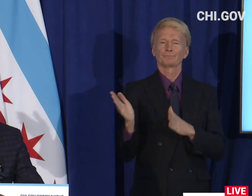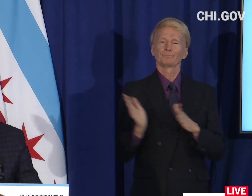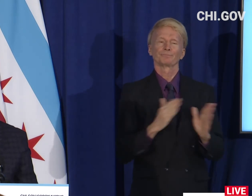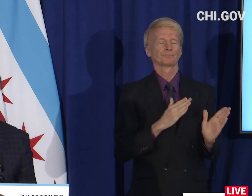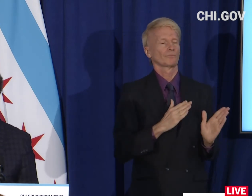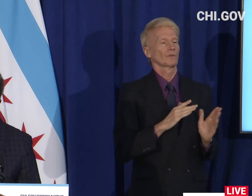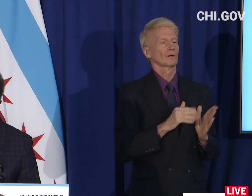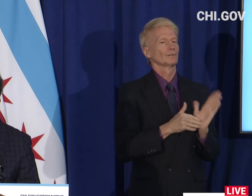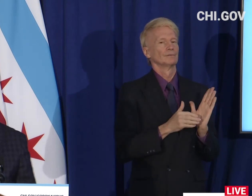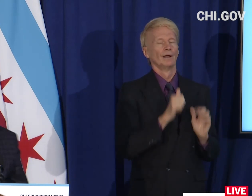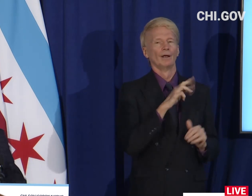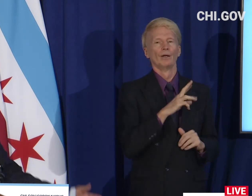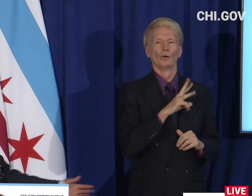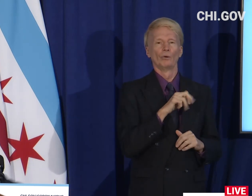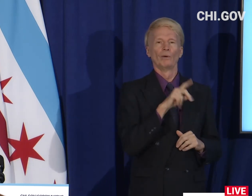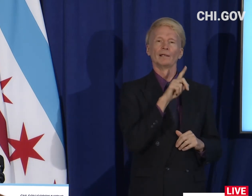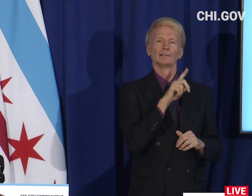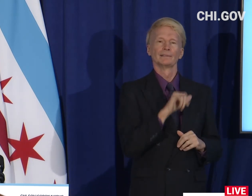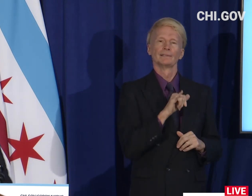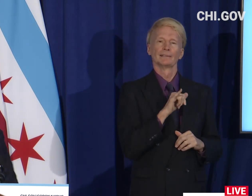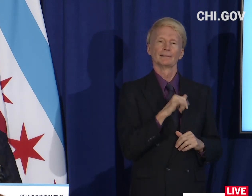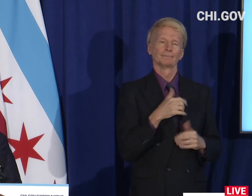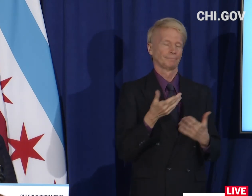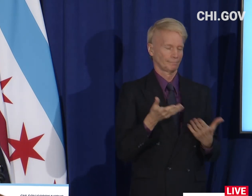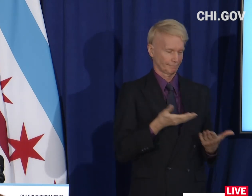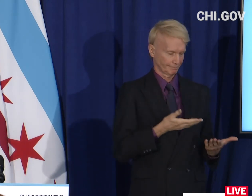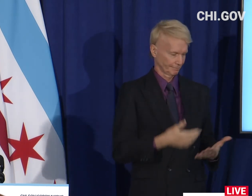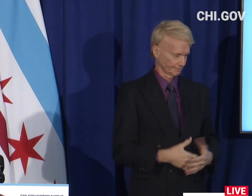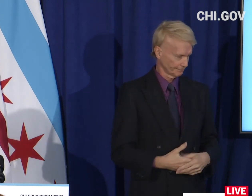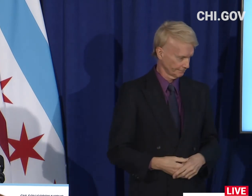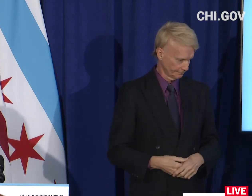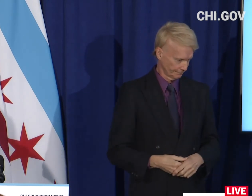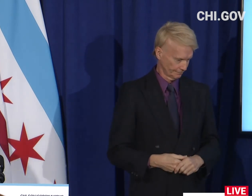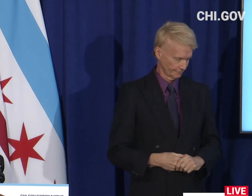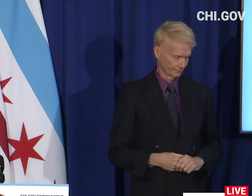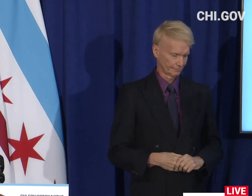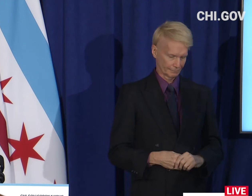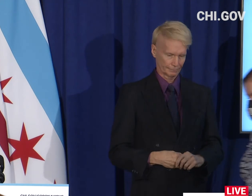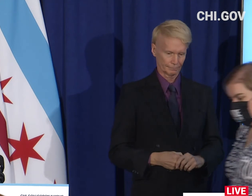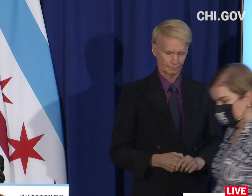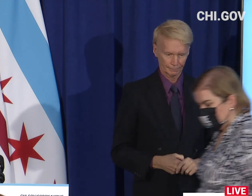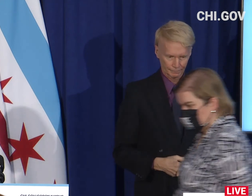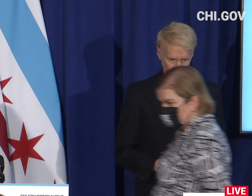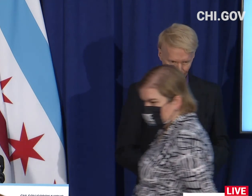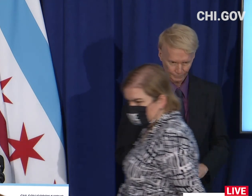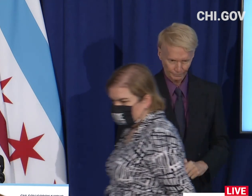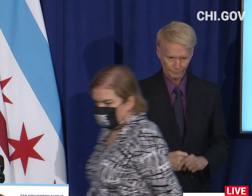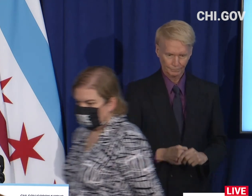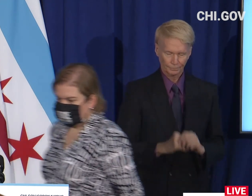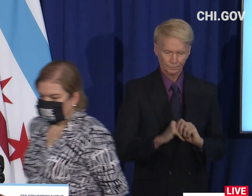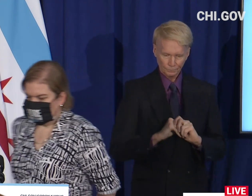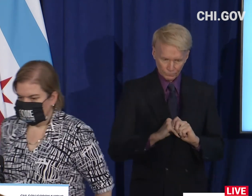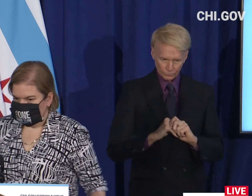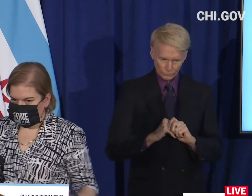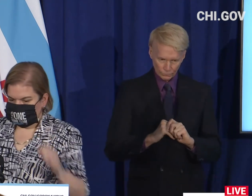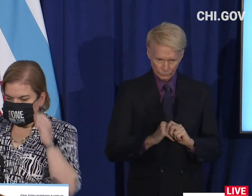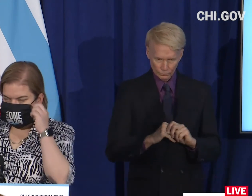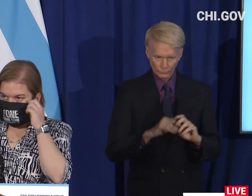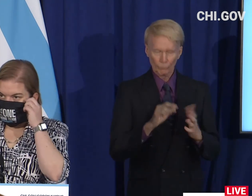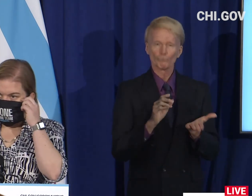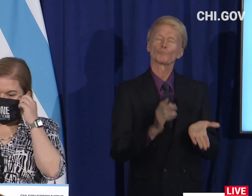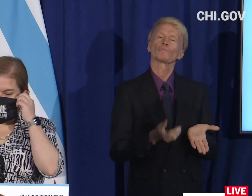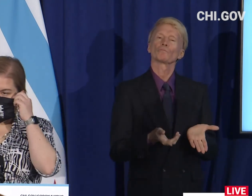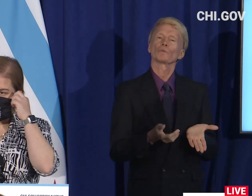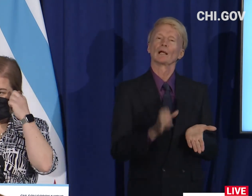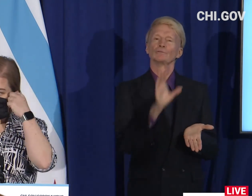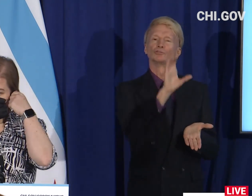a couple of questions on contact tracing that have come in. The first one from Brett Chase at the Sun-Times. Does Chicago's